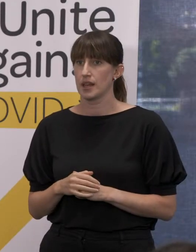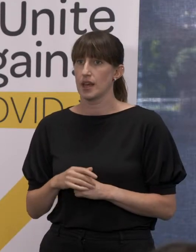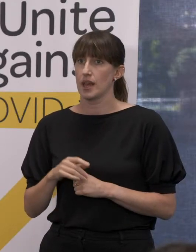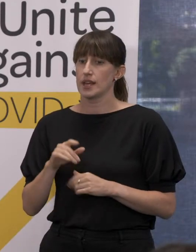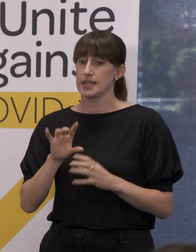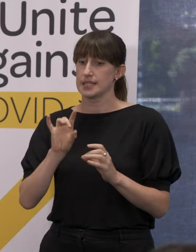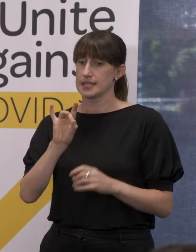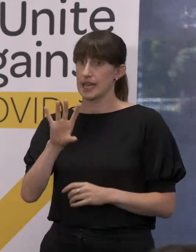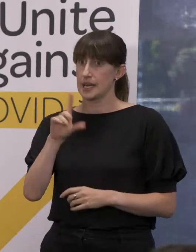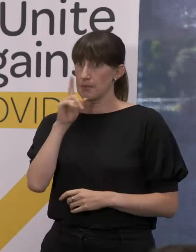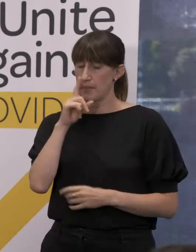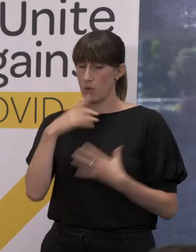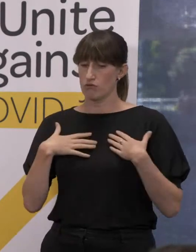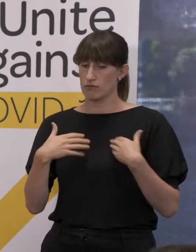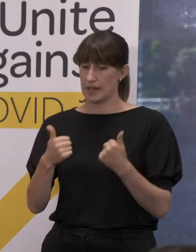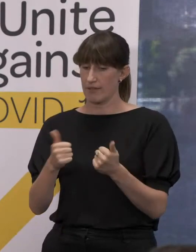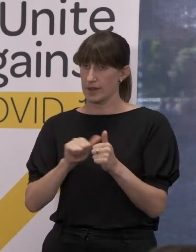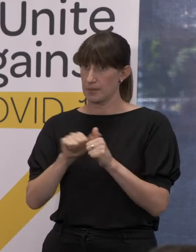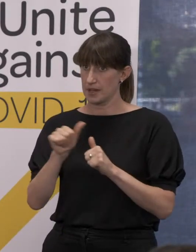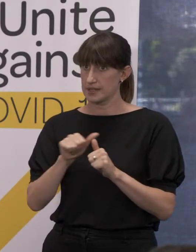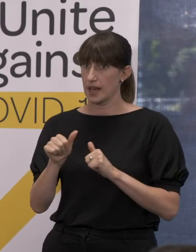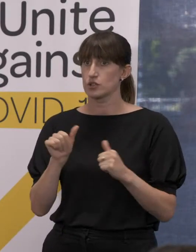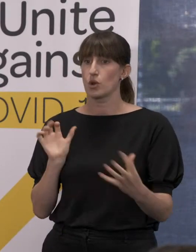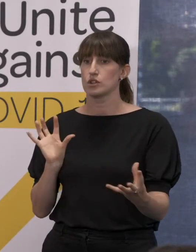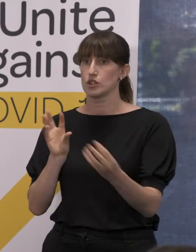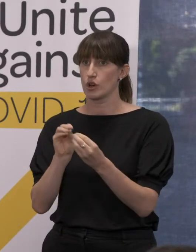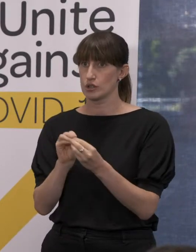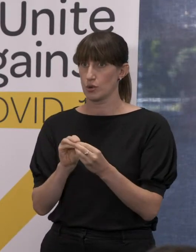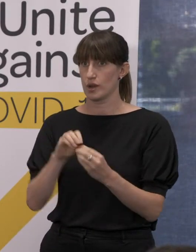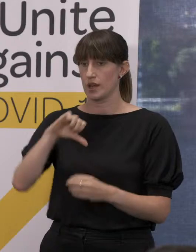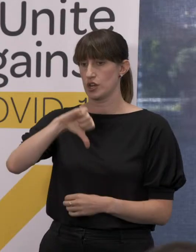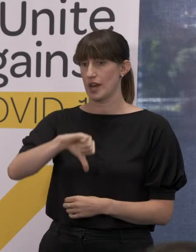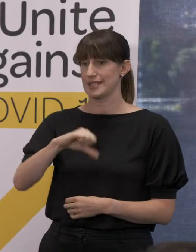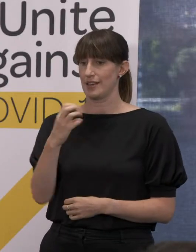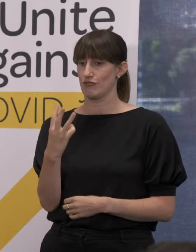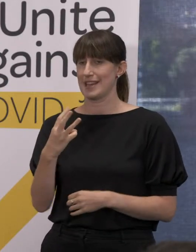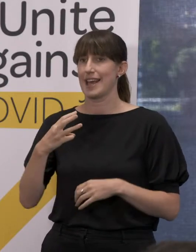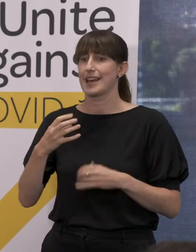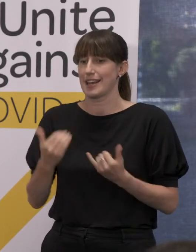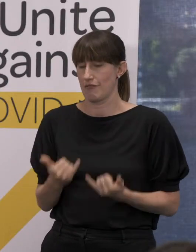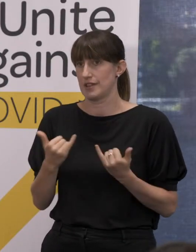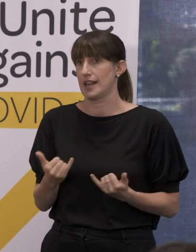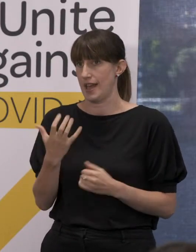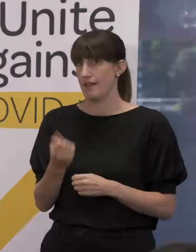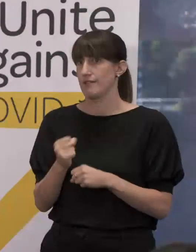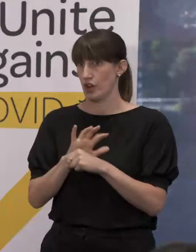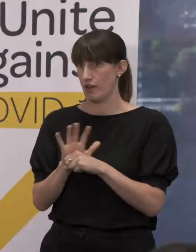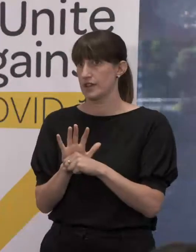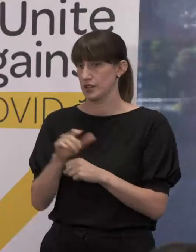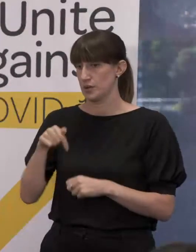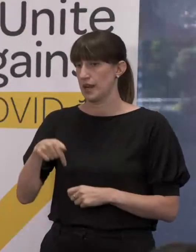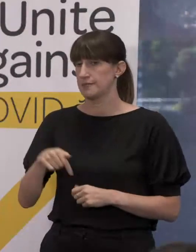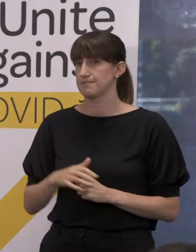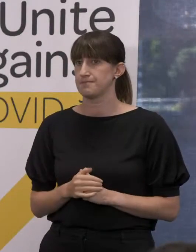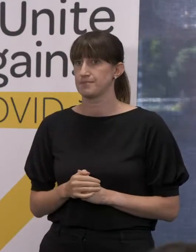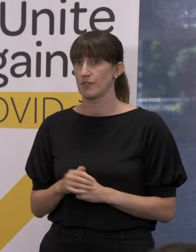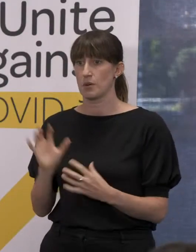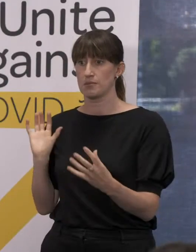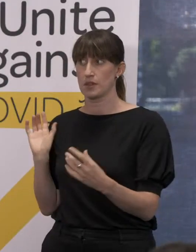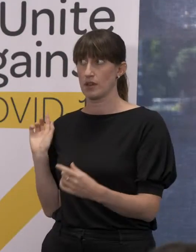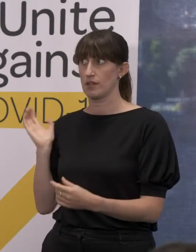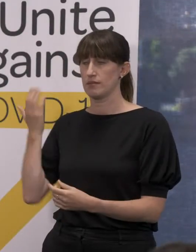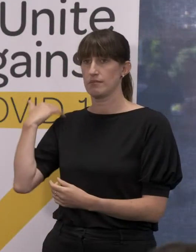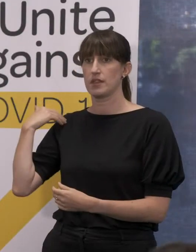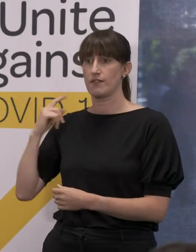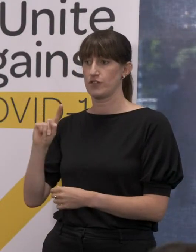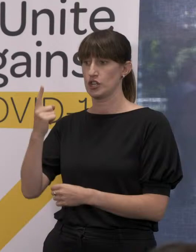recovered, so our total number of active cases in New Zealand today is 95. And since the 1st of January, a total of